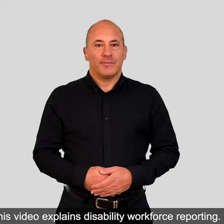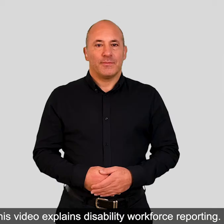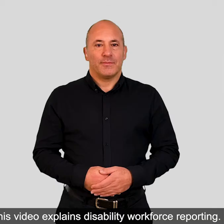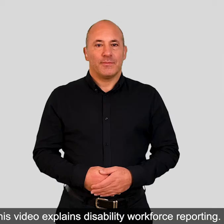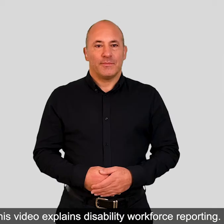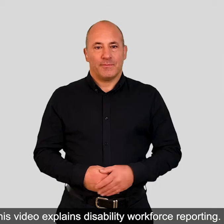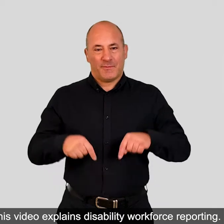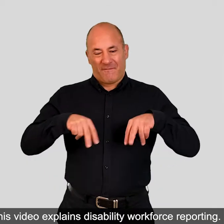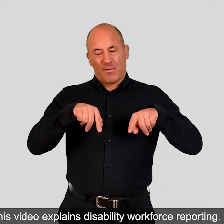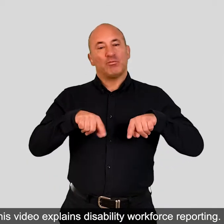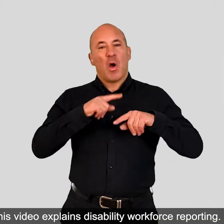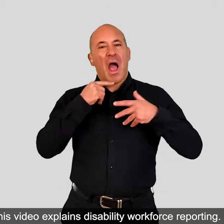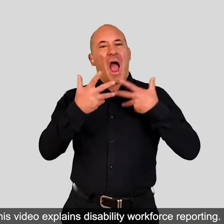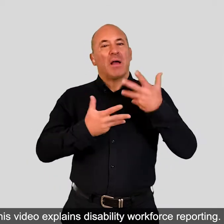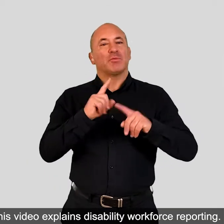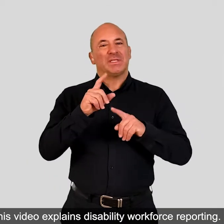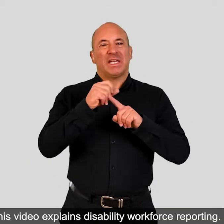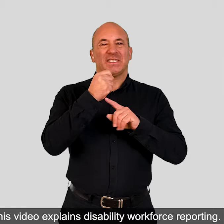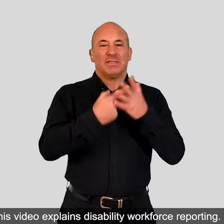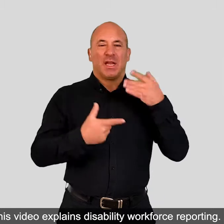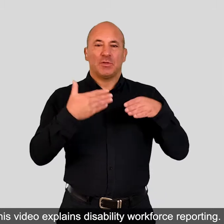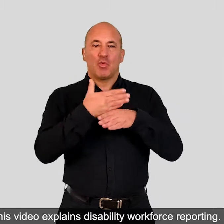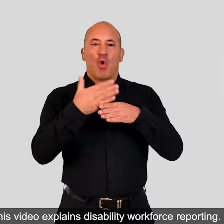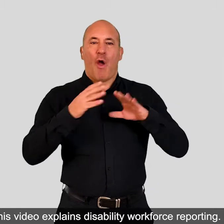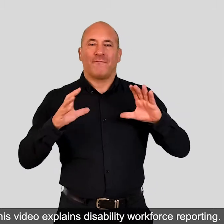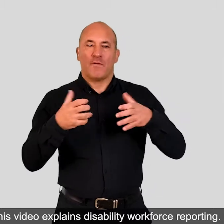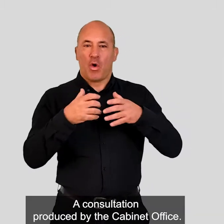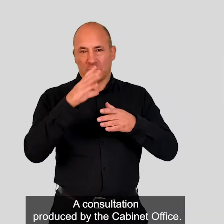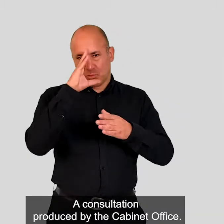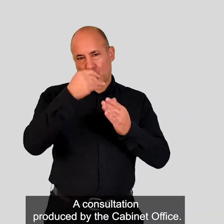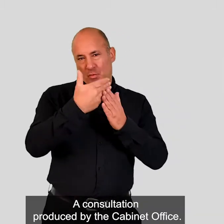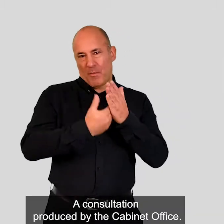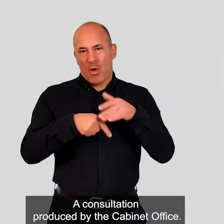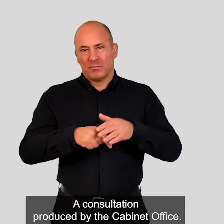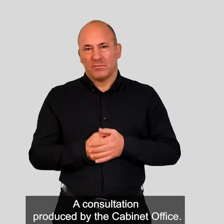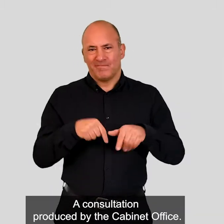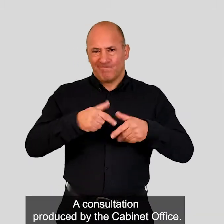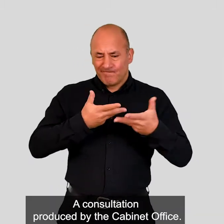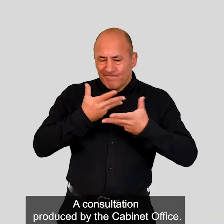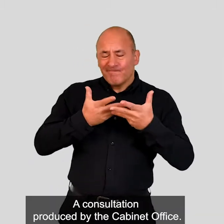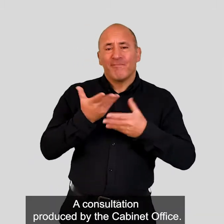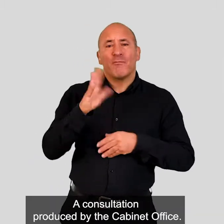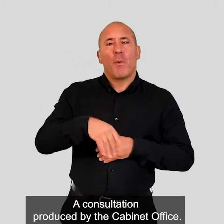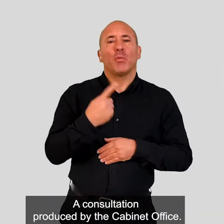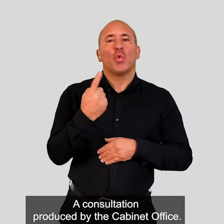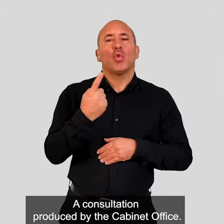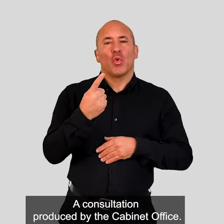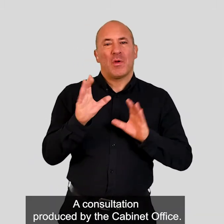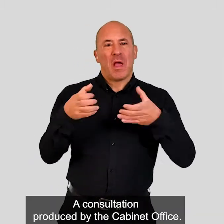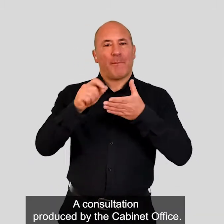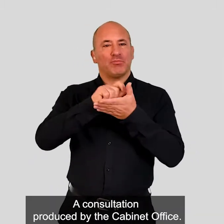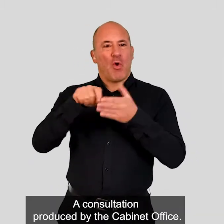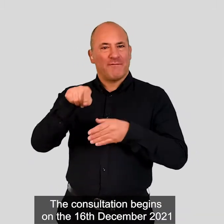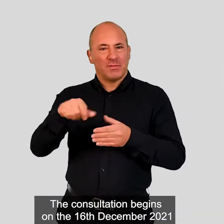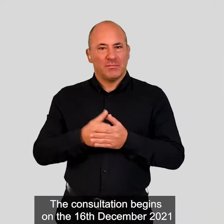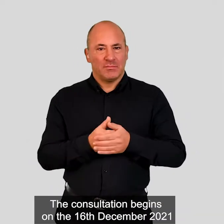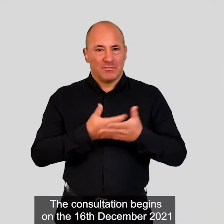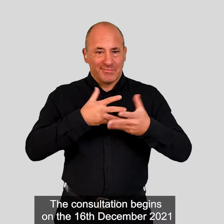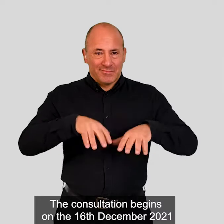This video explains disability workforce reporting, a consultation produced by the Cabinet Office. The